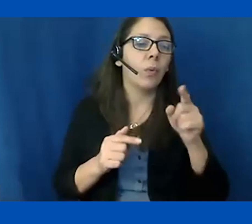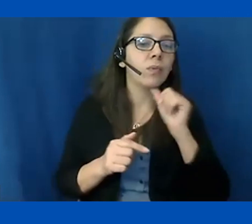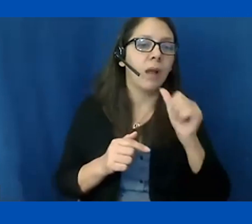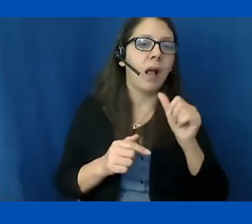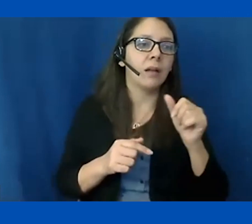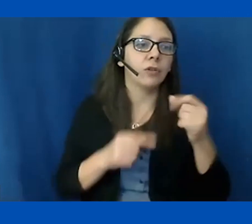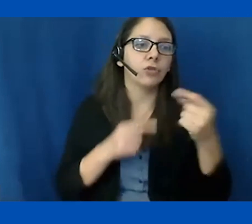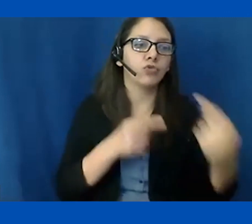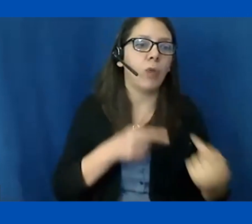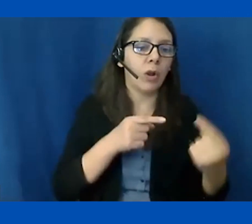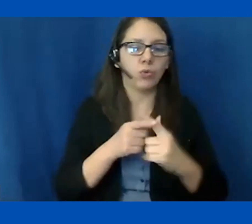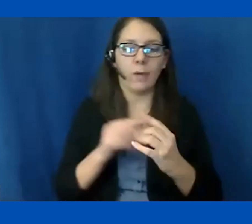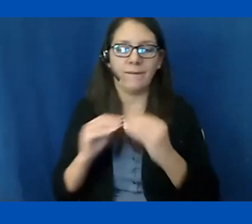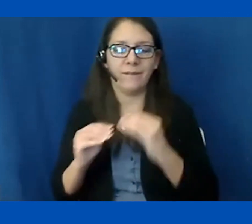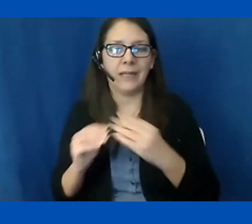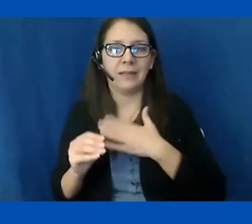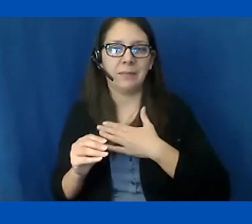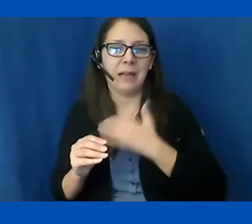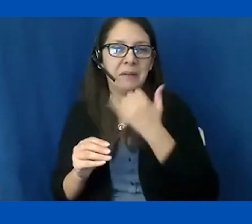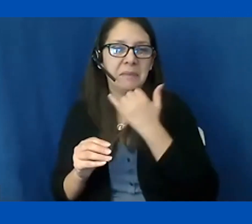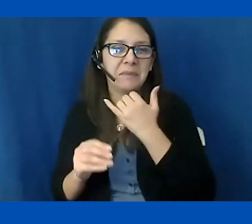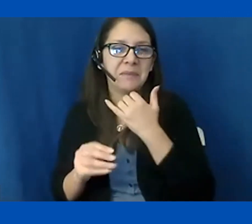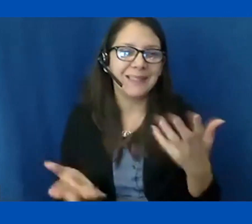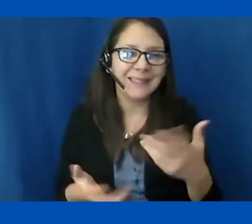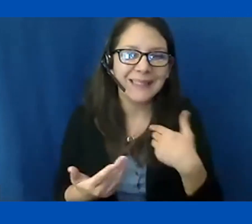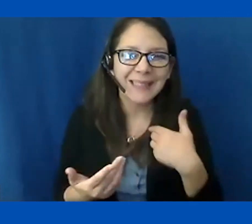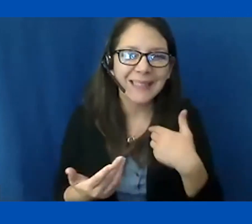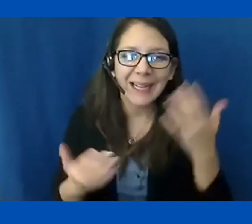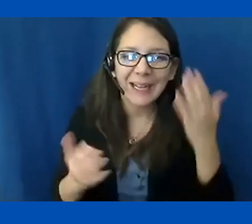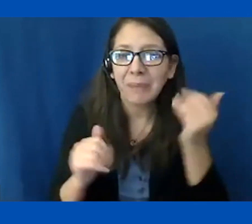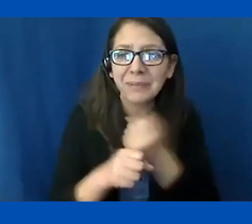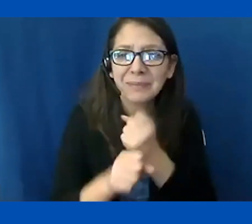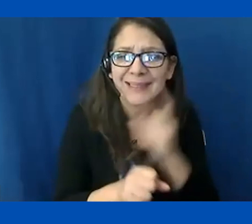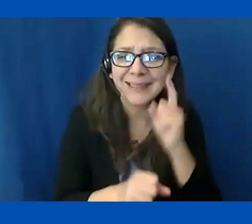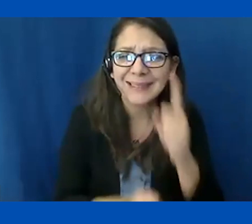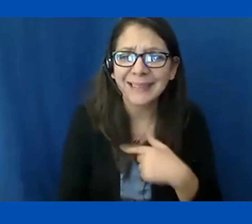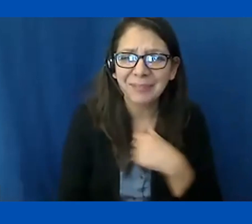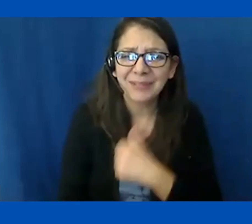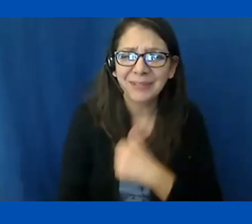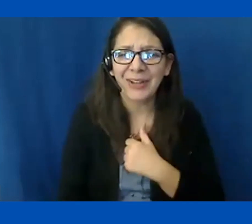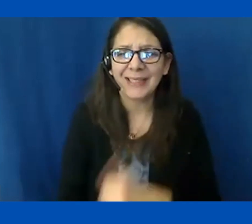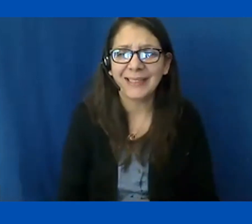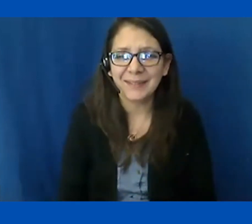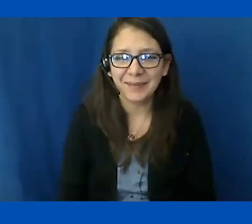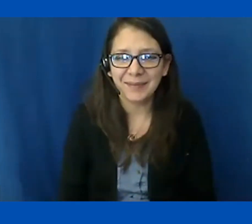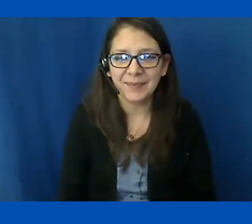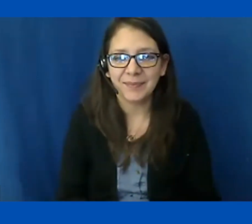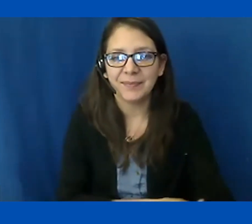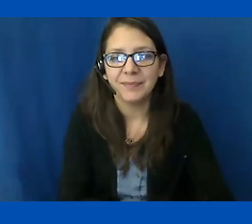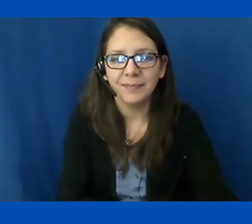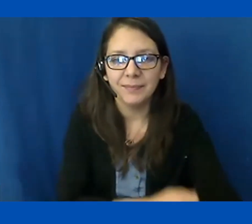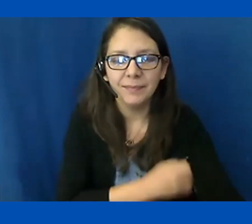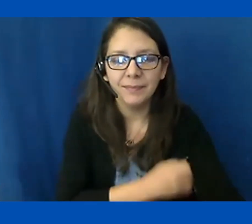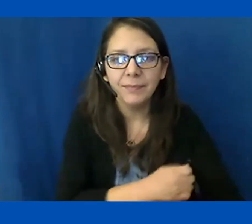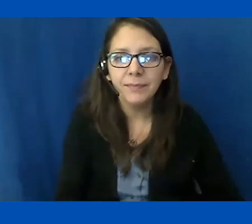So I don't know if that makes sense. I'm sorry. Definitely makes sense. Thank you. And I like what you said. It's